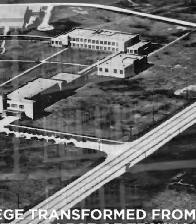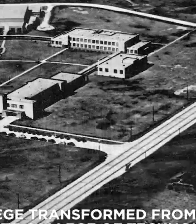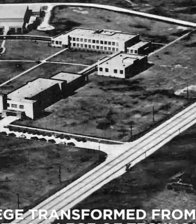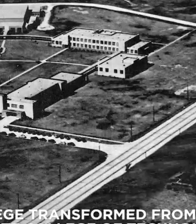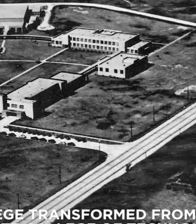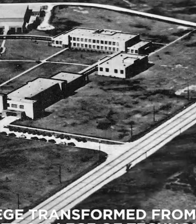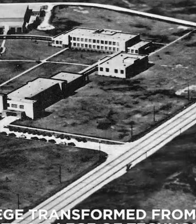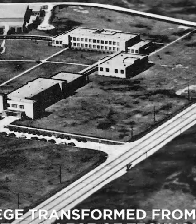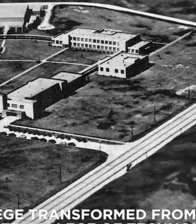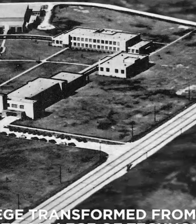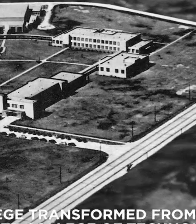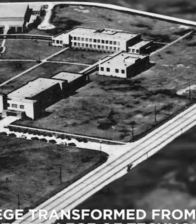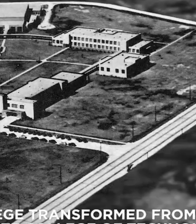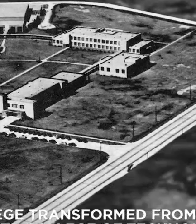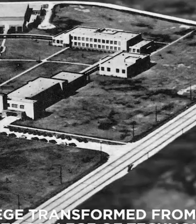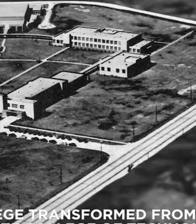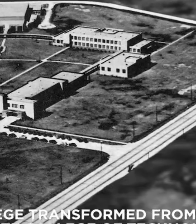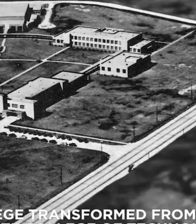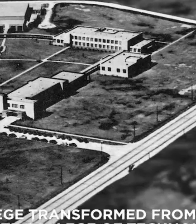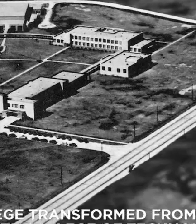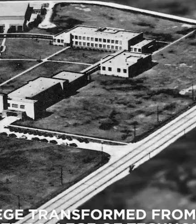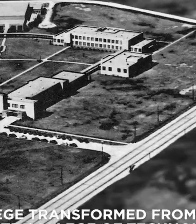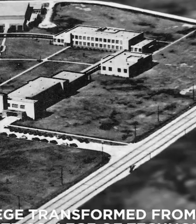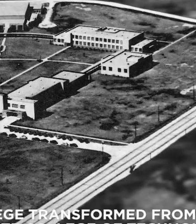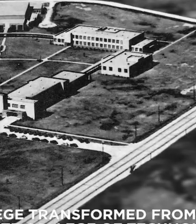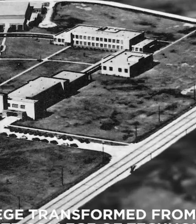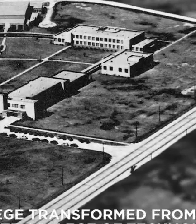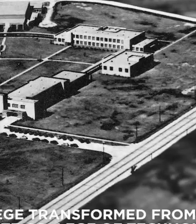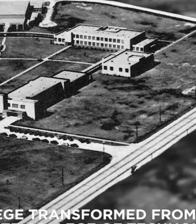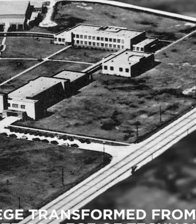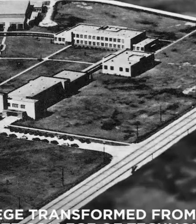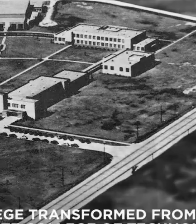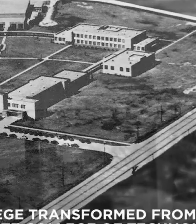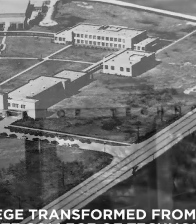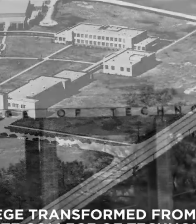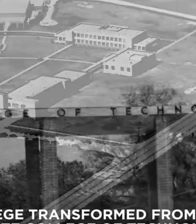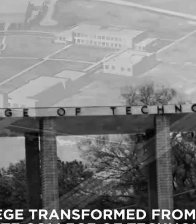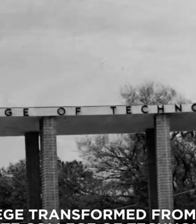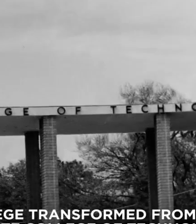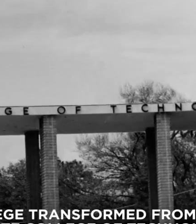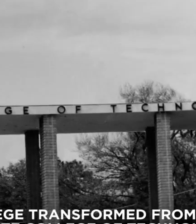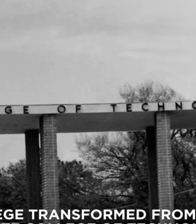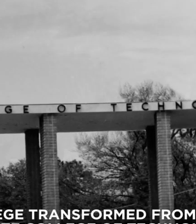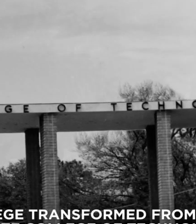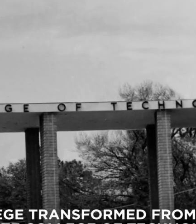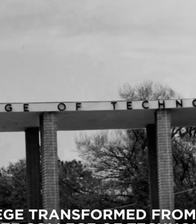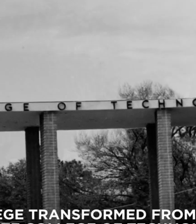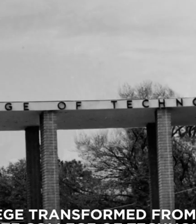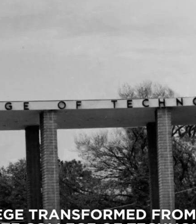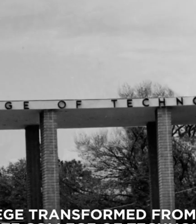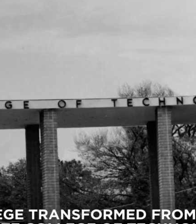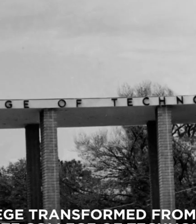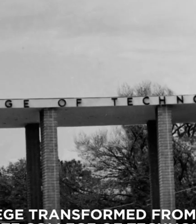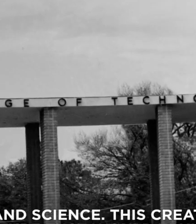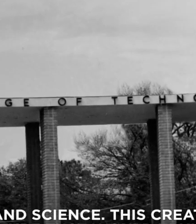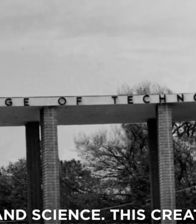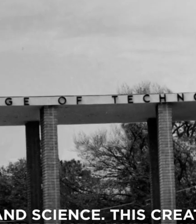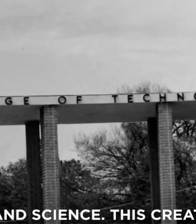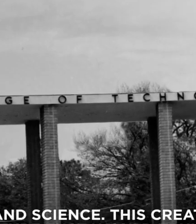passed, South Park Junior College transformed from Lamar College to Lamar State College of